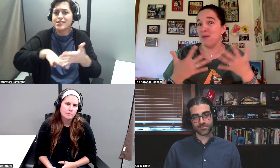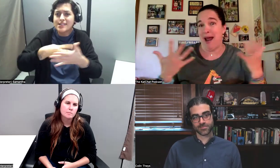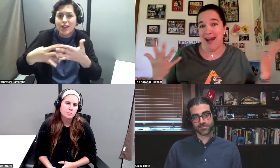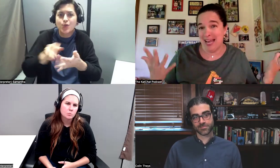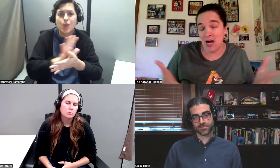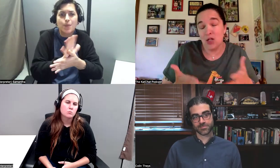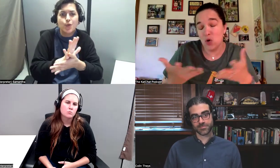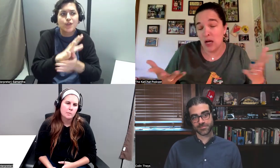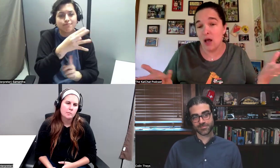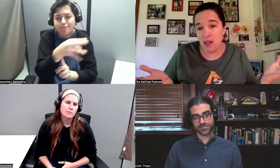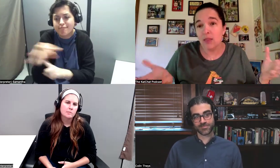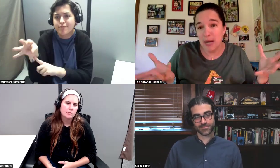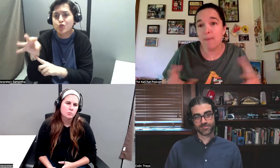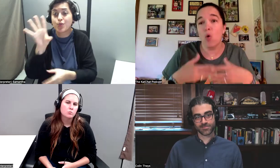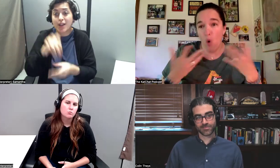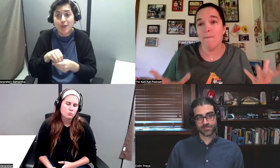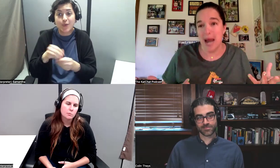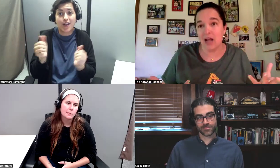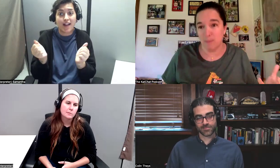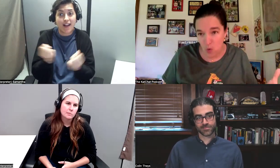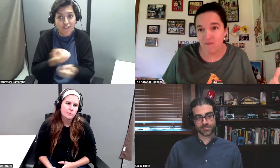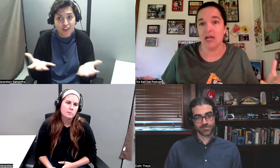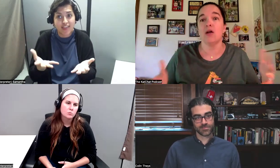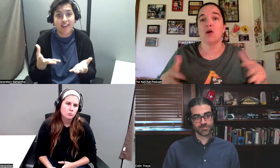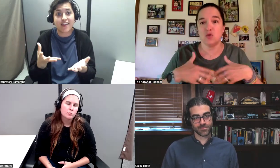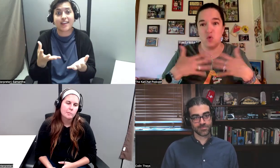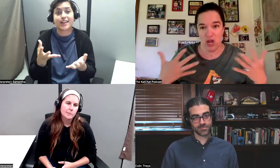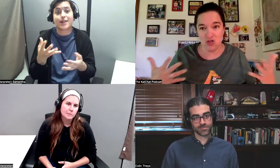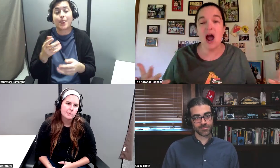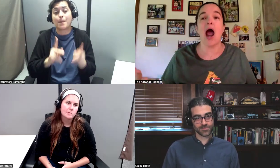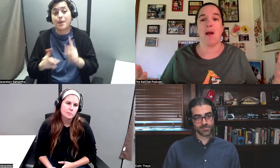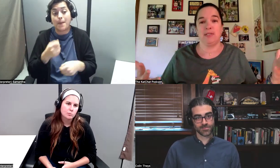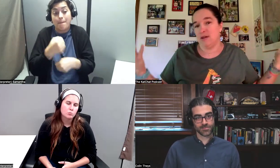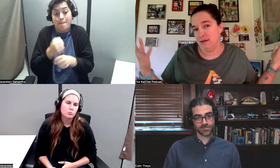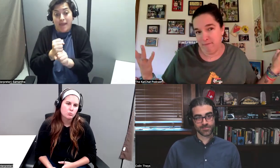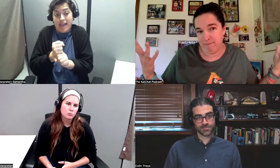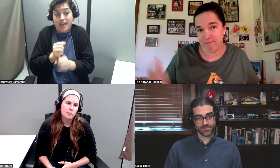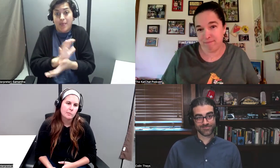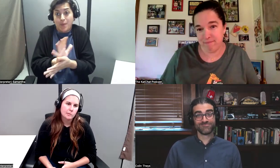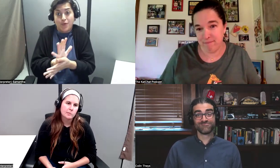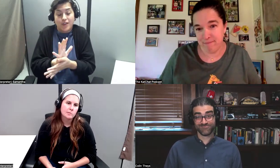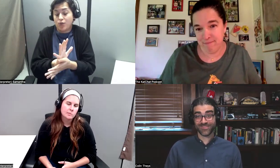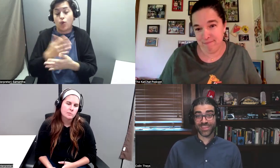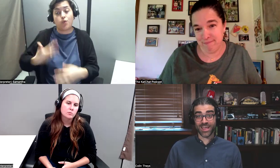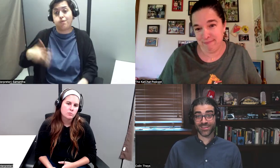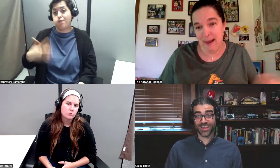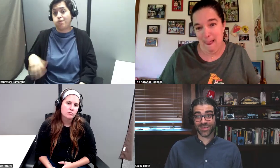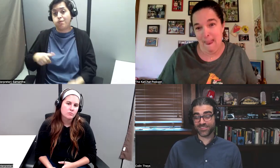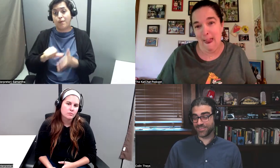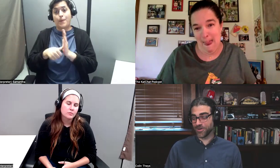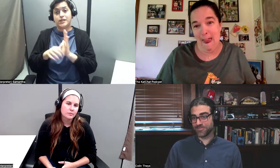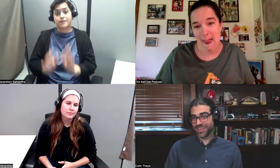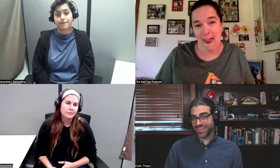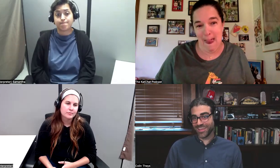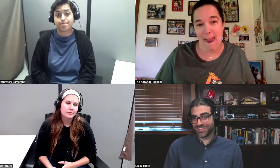make everybody, including the people who are making the movie, to do their job. Yeah,